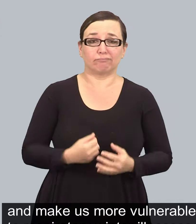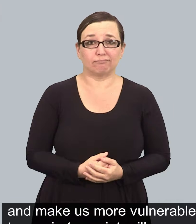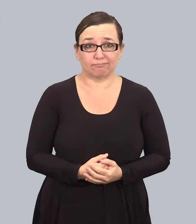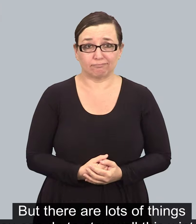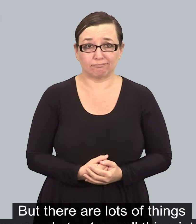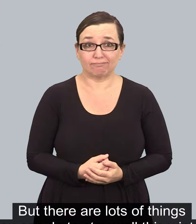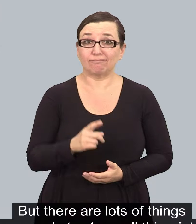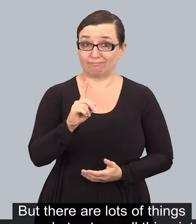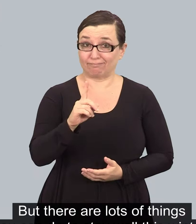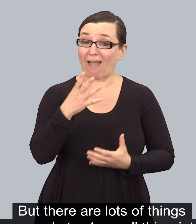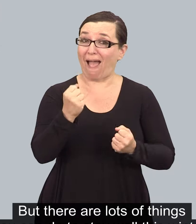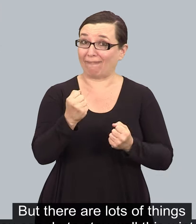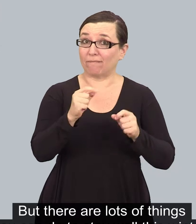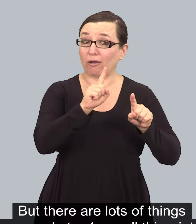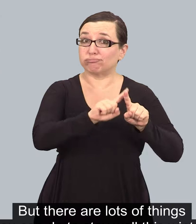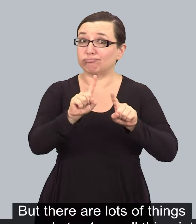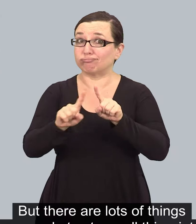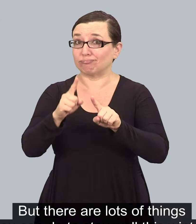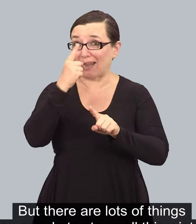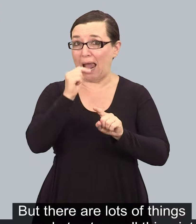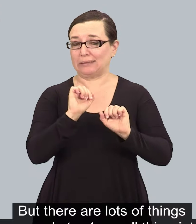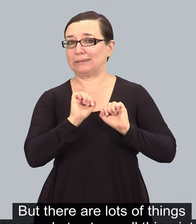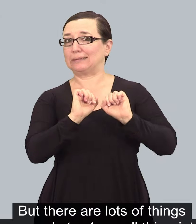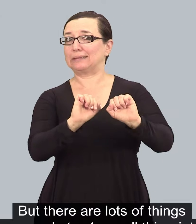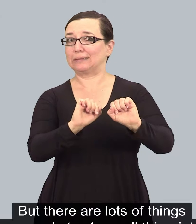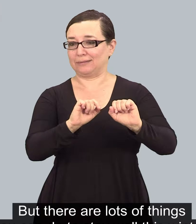But there are lots of things you can do to stay well this winter.